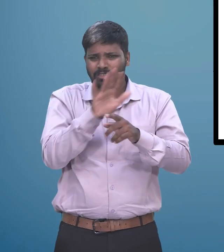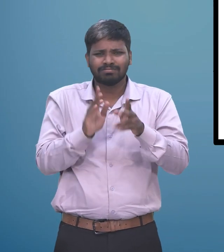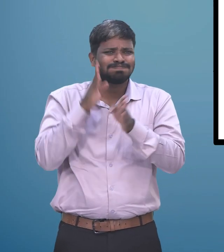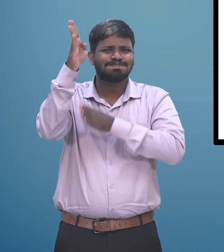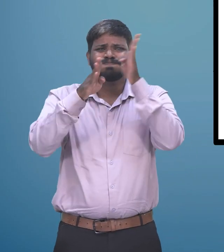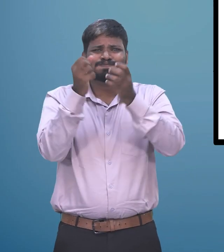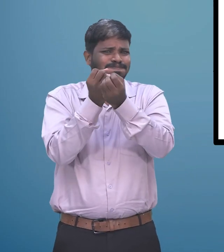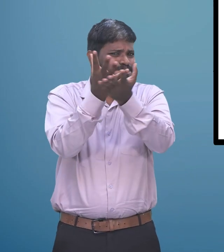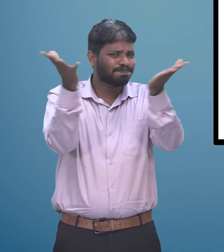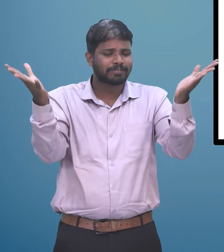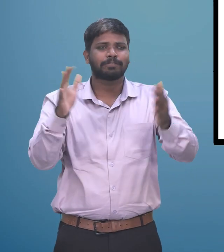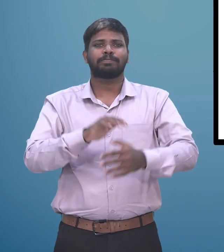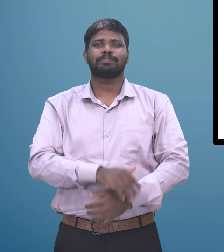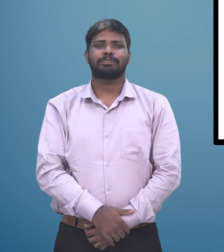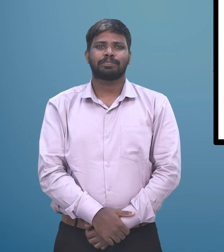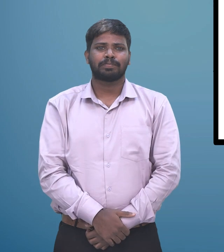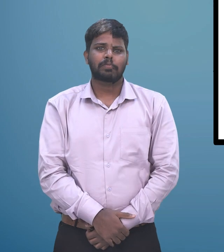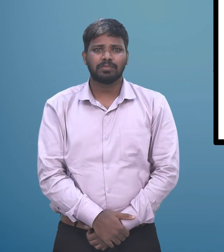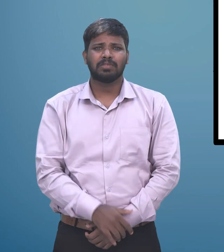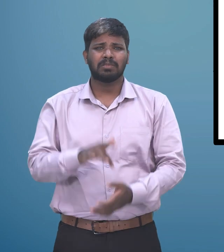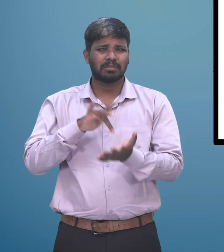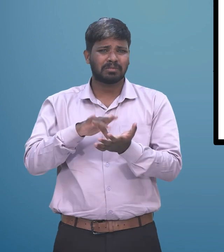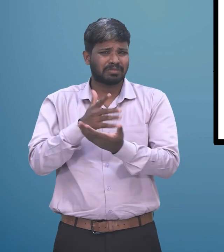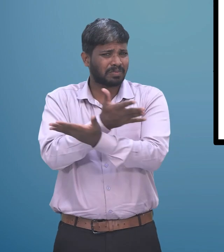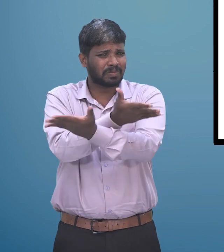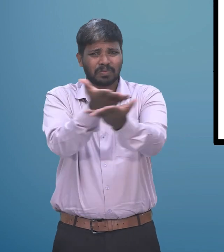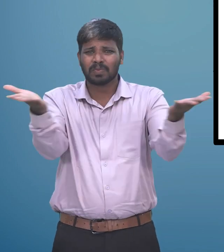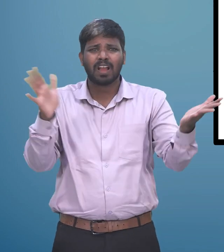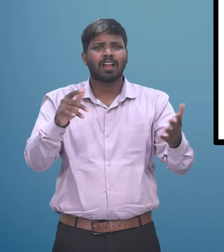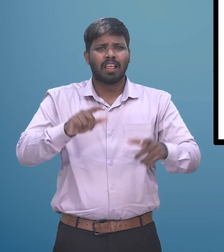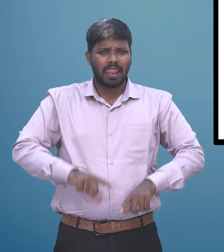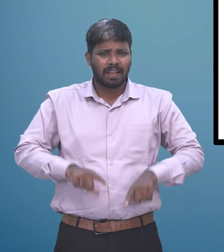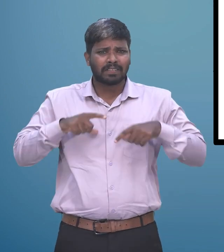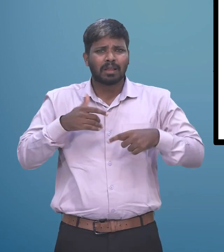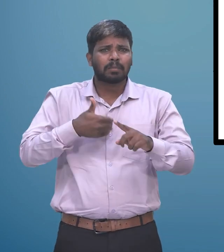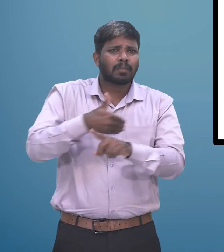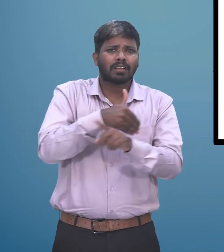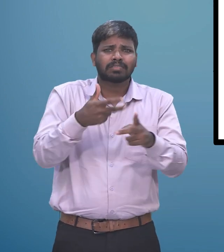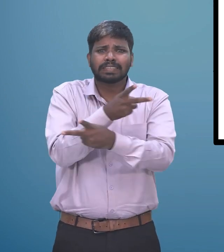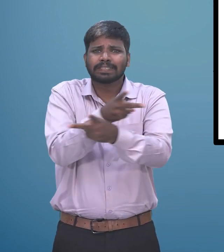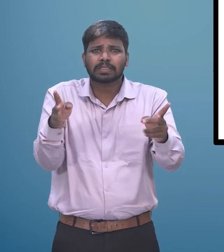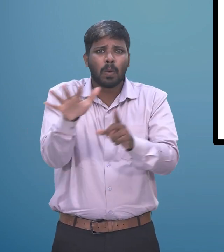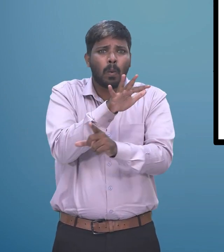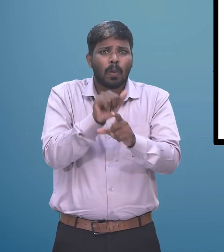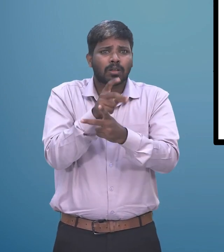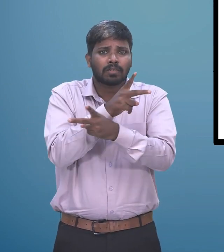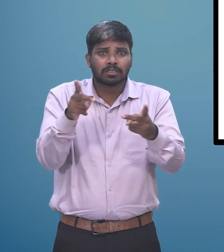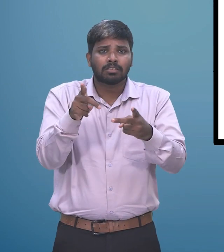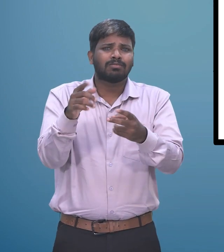When he travelled to many parts of India before independence, everywhere I found a cultural background which had exerted a